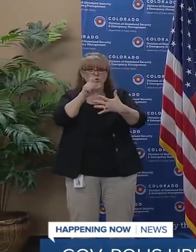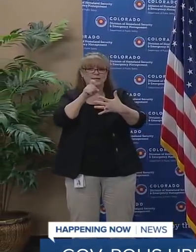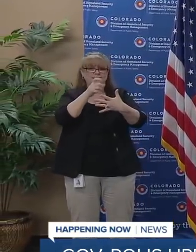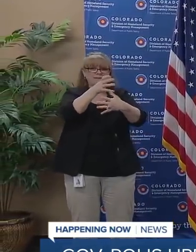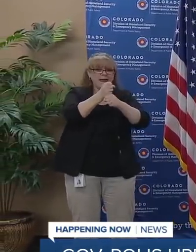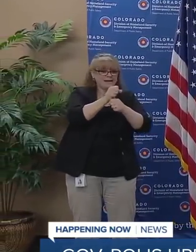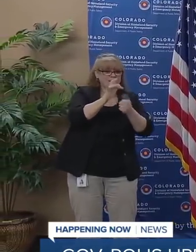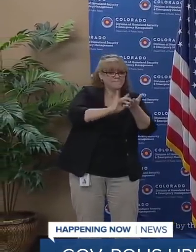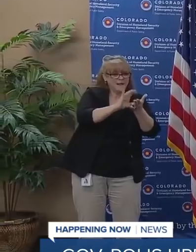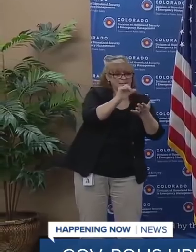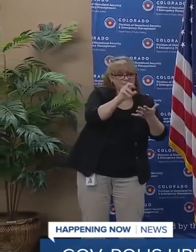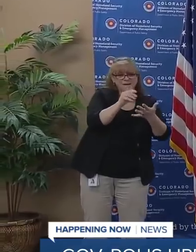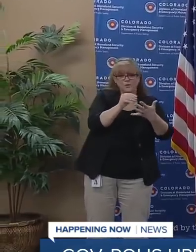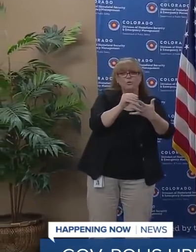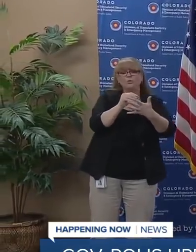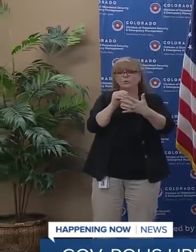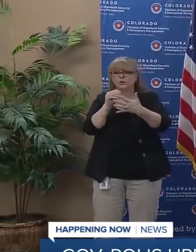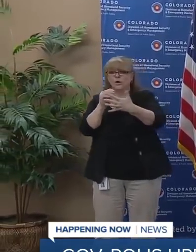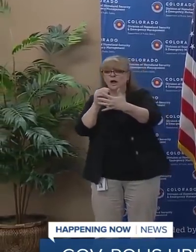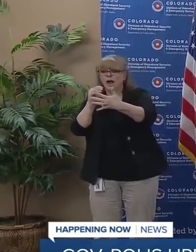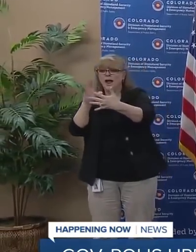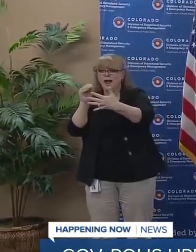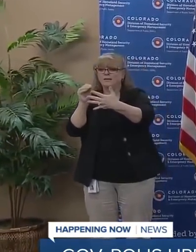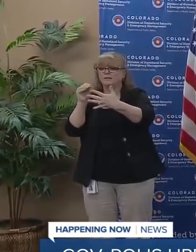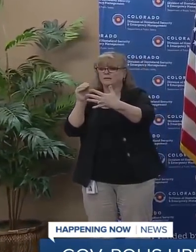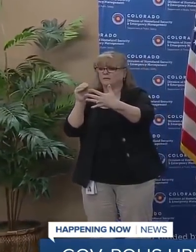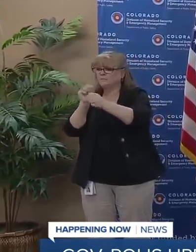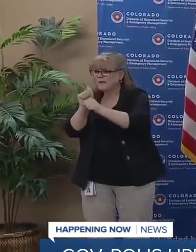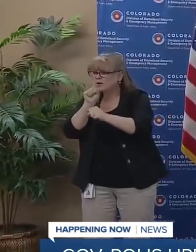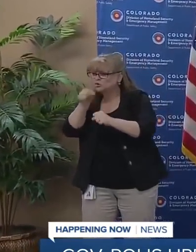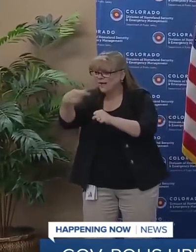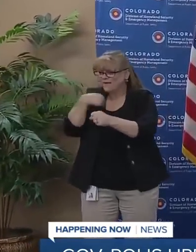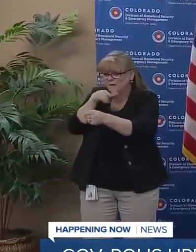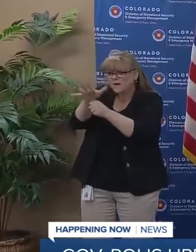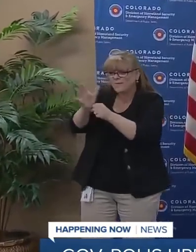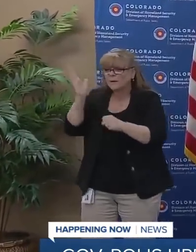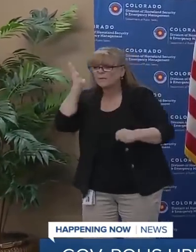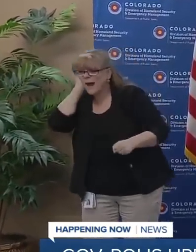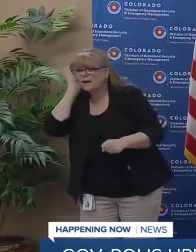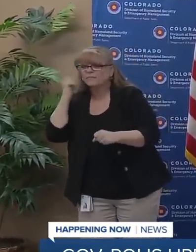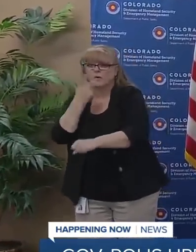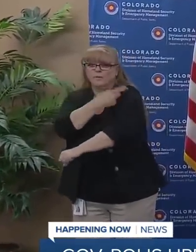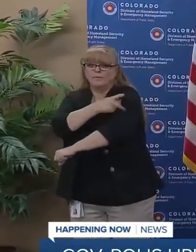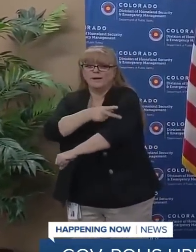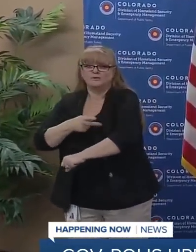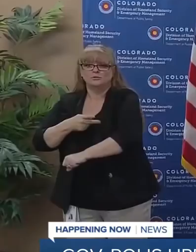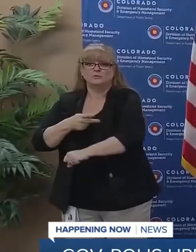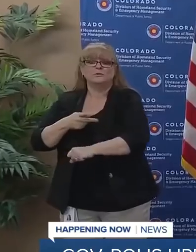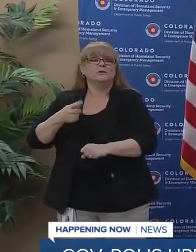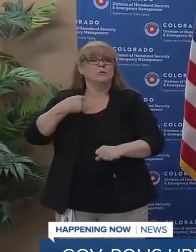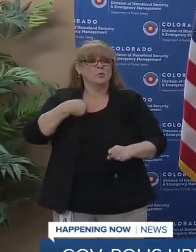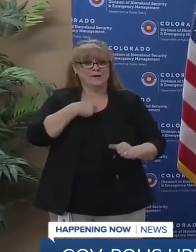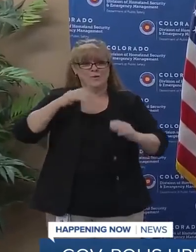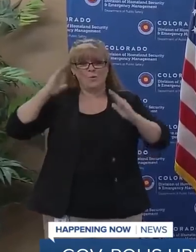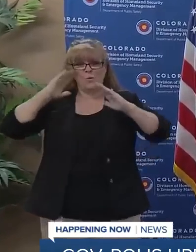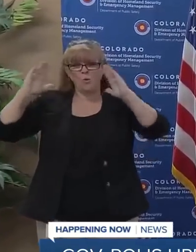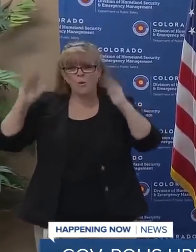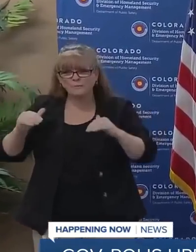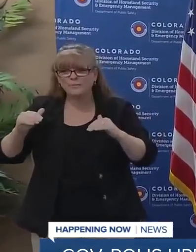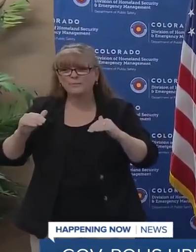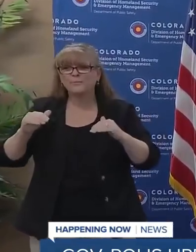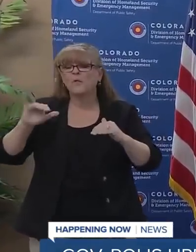and other activities. So we are pushing the envelope on testing every day. We hope to be able to have the